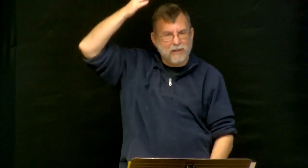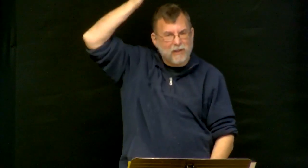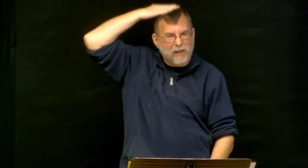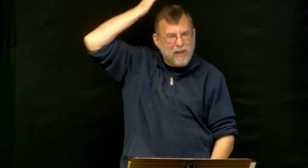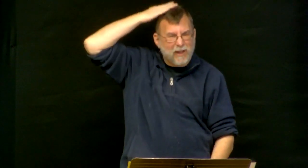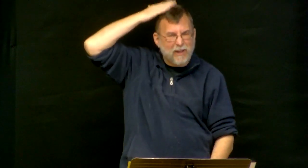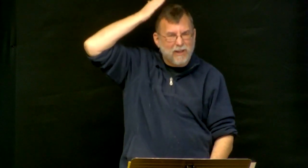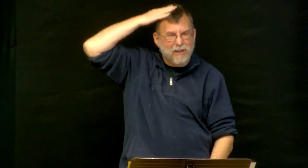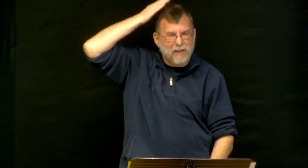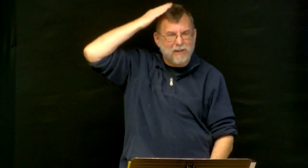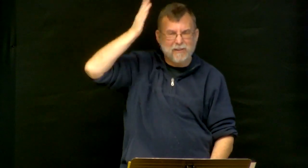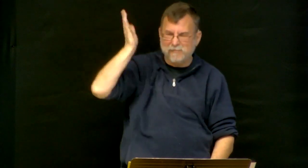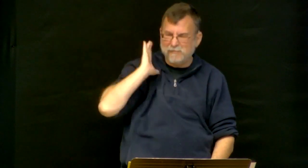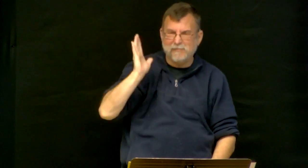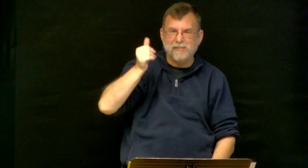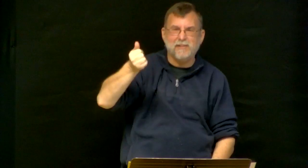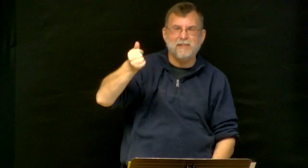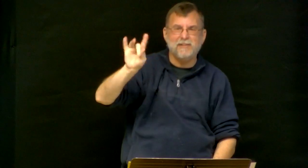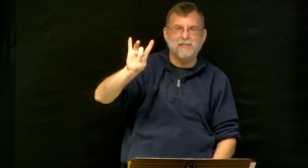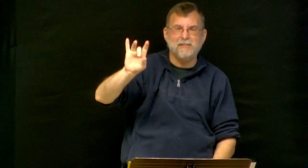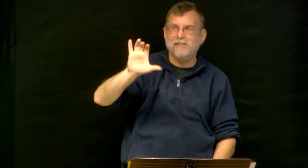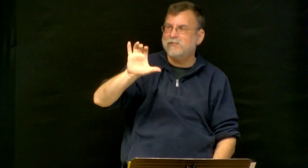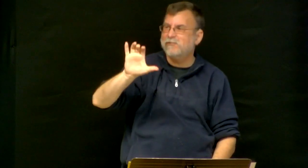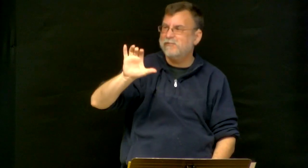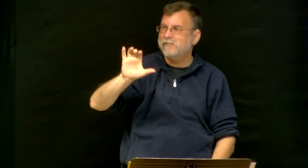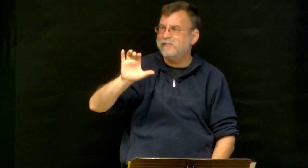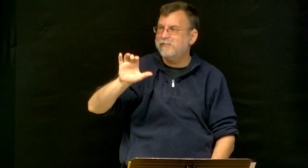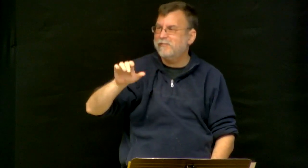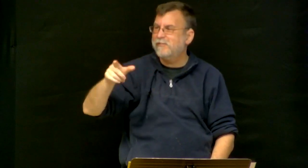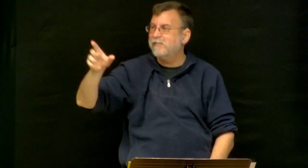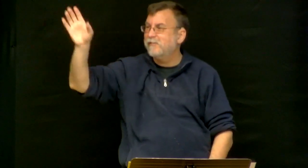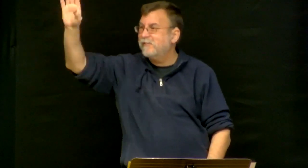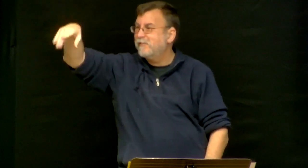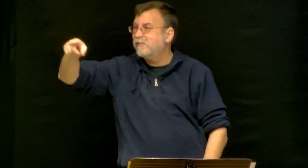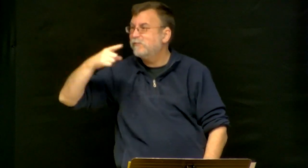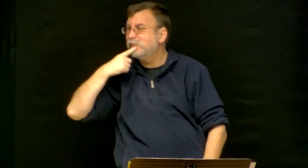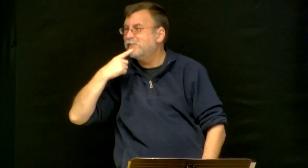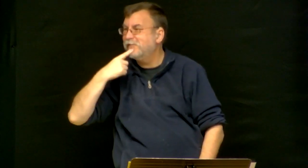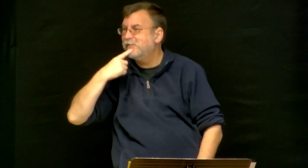A very famous hat from the 1800s.